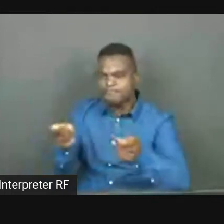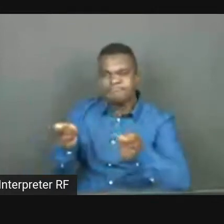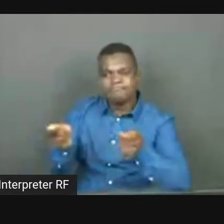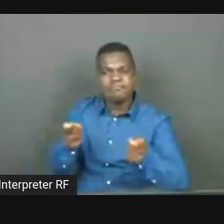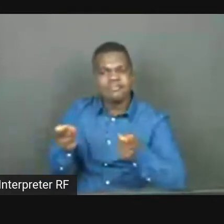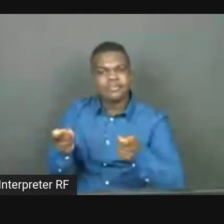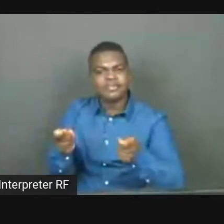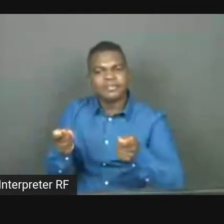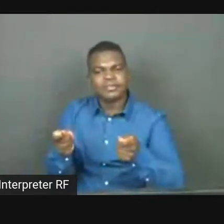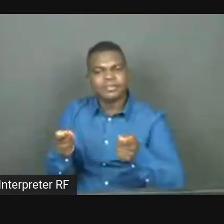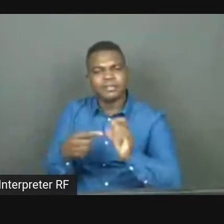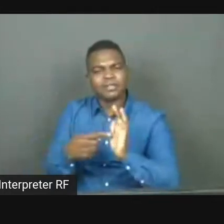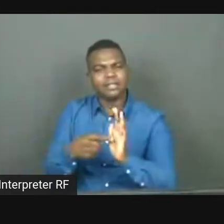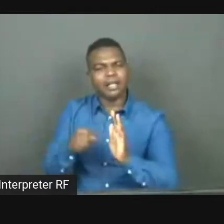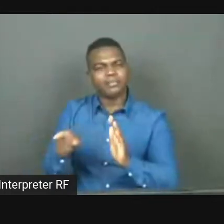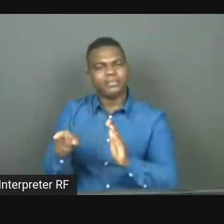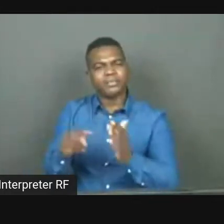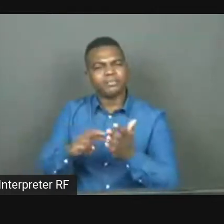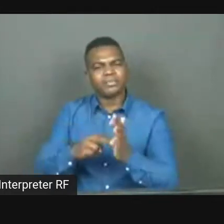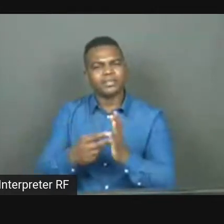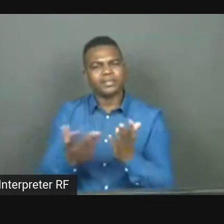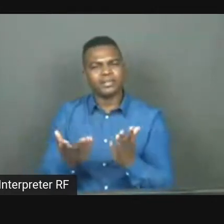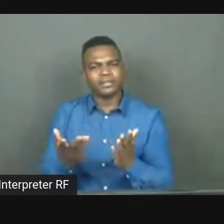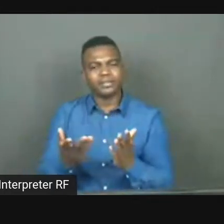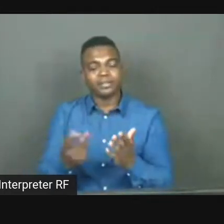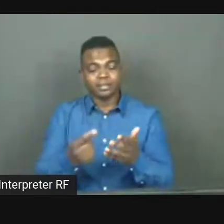We then, after 5 years,